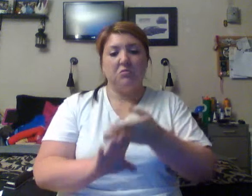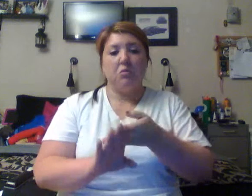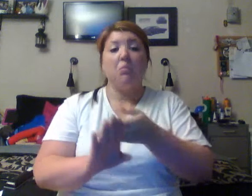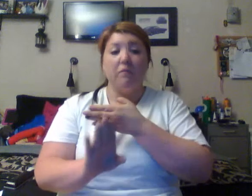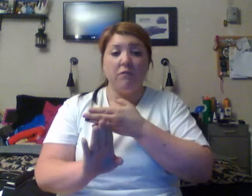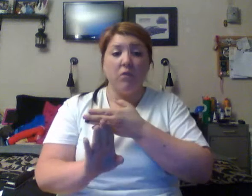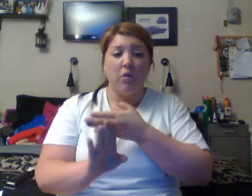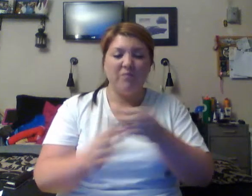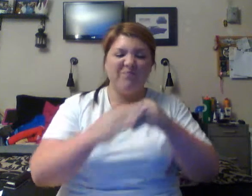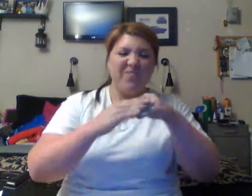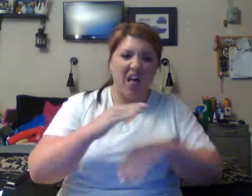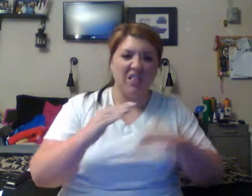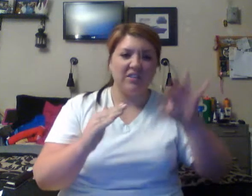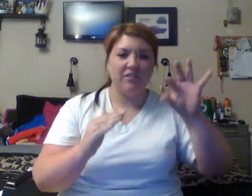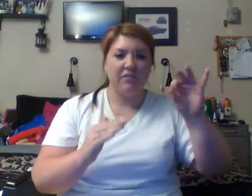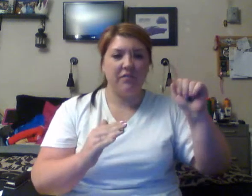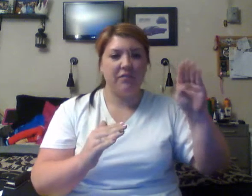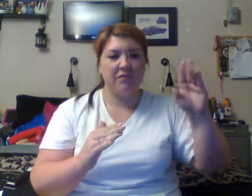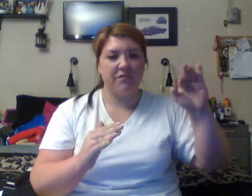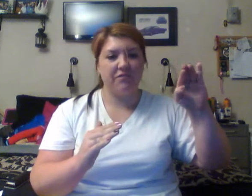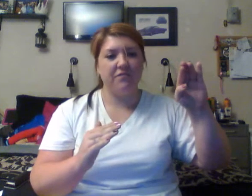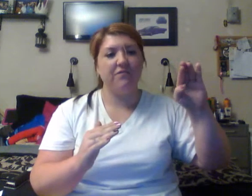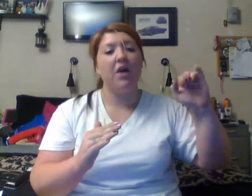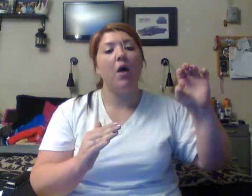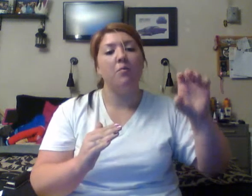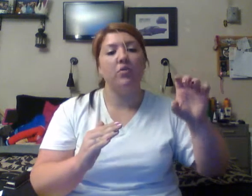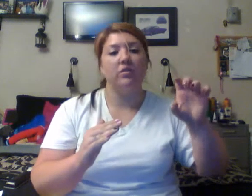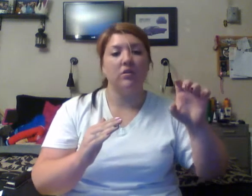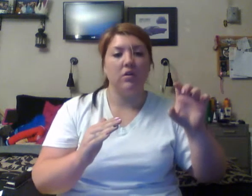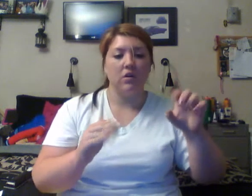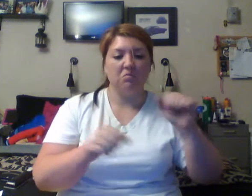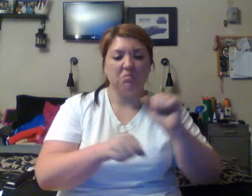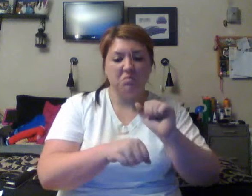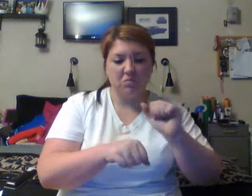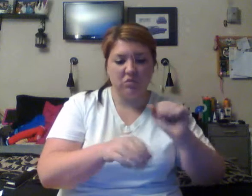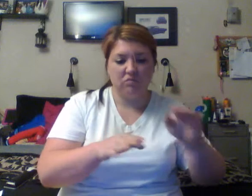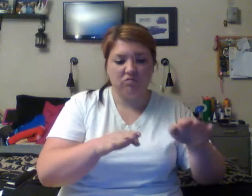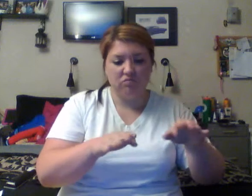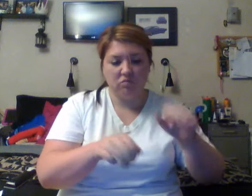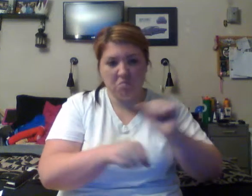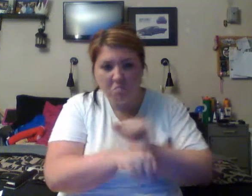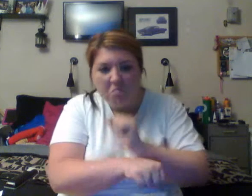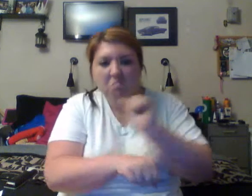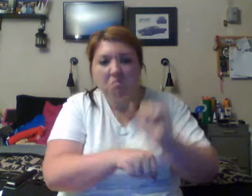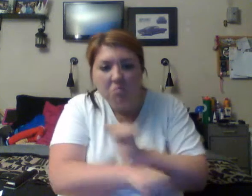with. And I think that makes it a little bit easier when you're trying to guide the fabric through the machine and over the needle.